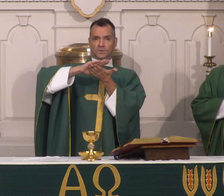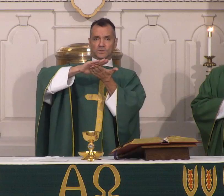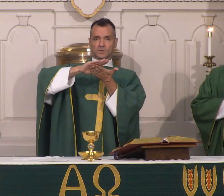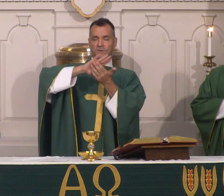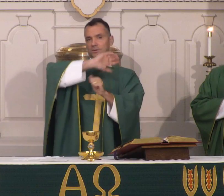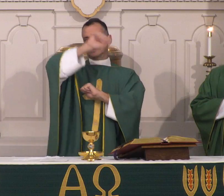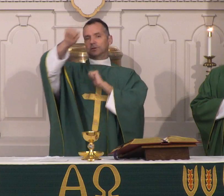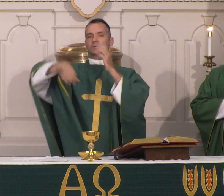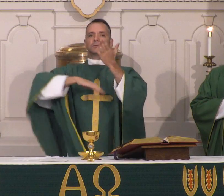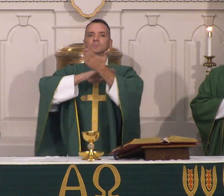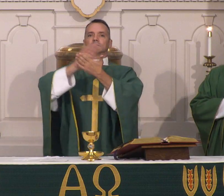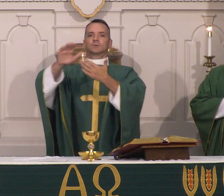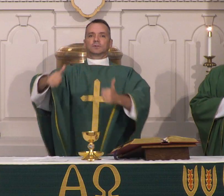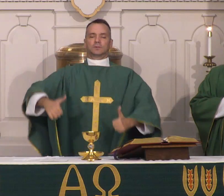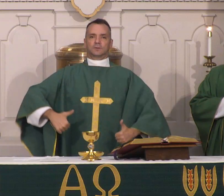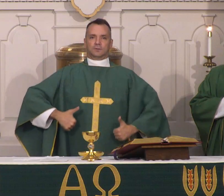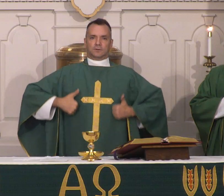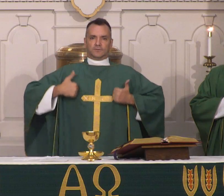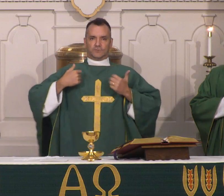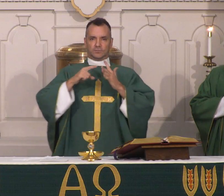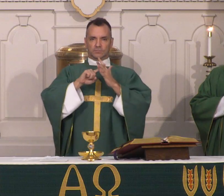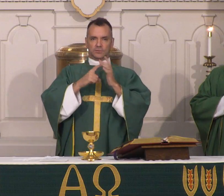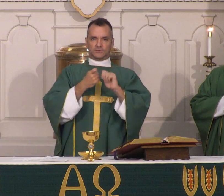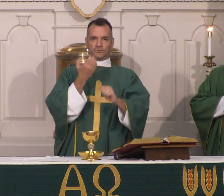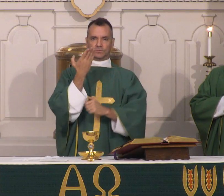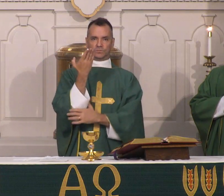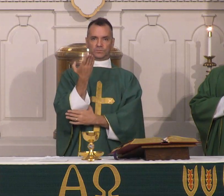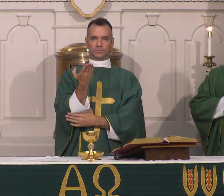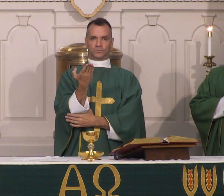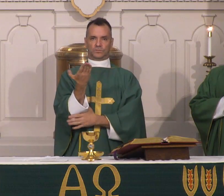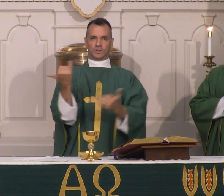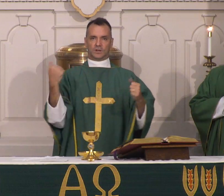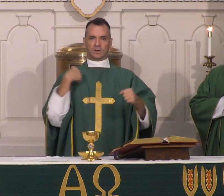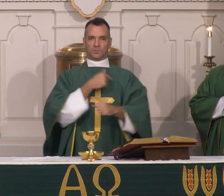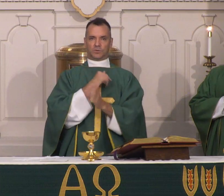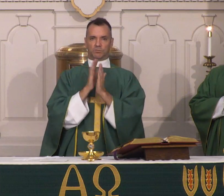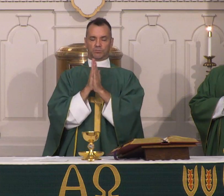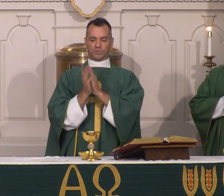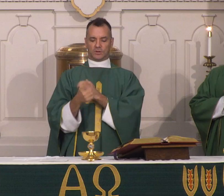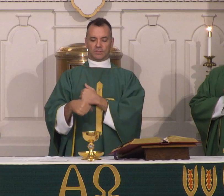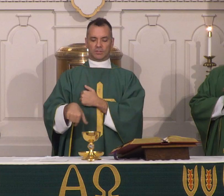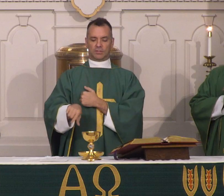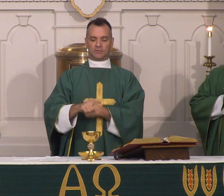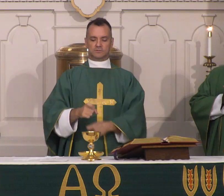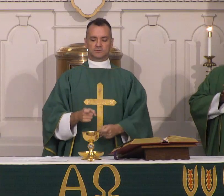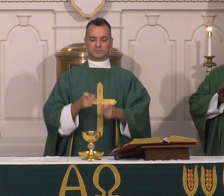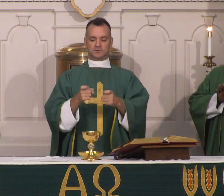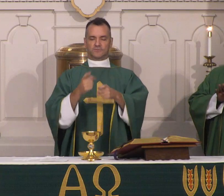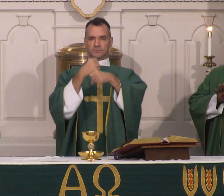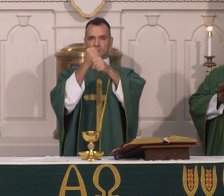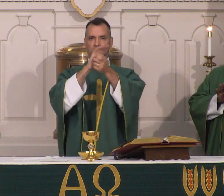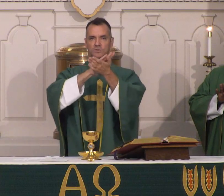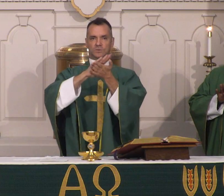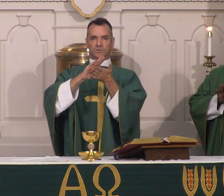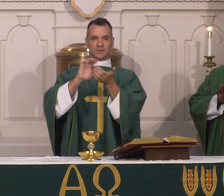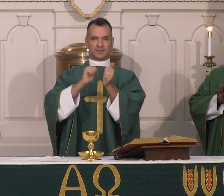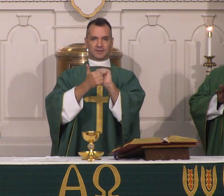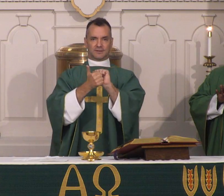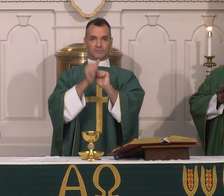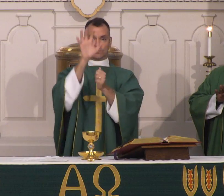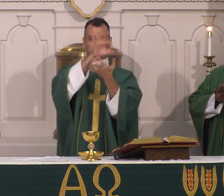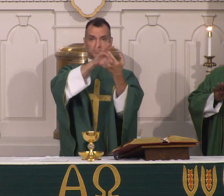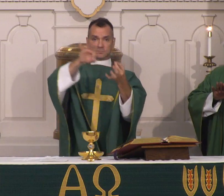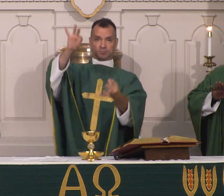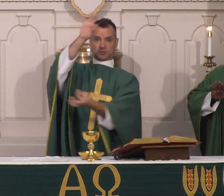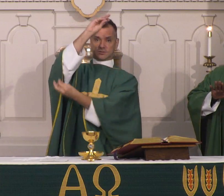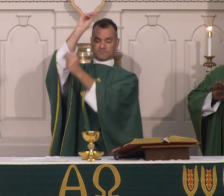You are indeed holy, O Lord, the font of all holiness. Make holy, therefore, these gifts, we pray, by sending down